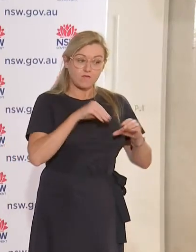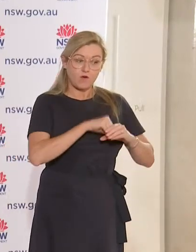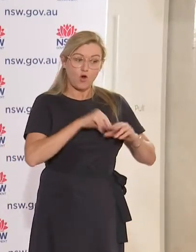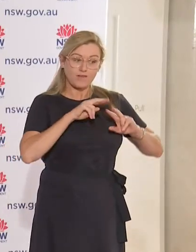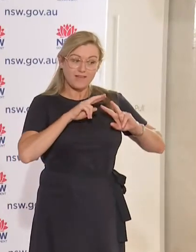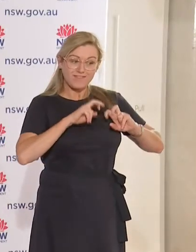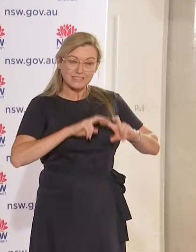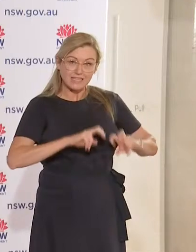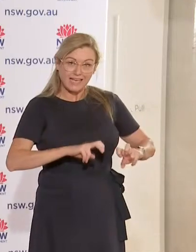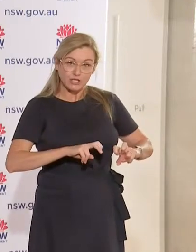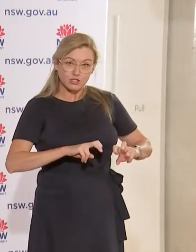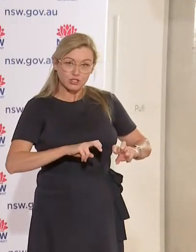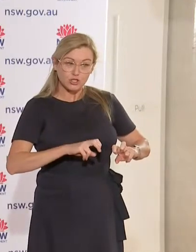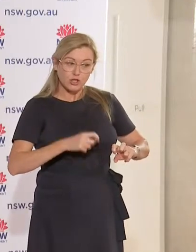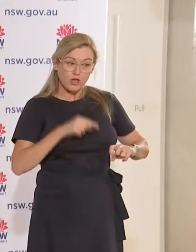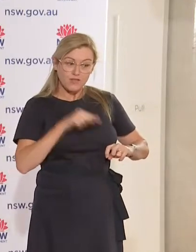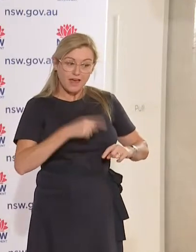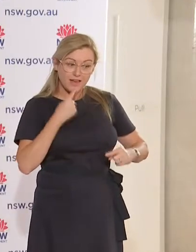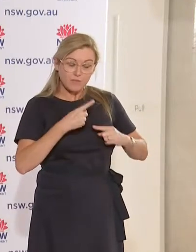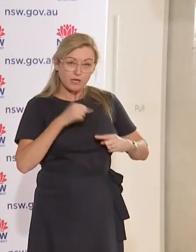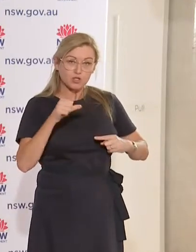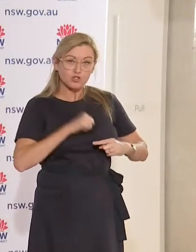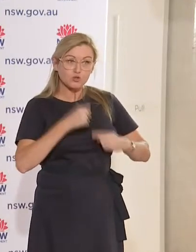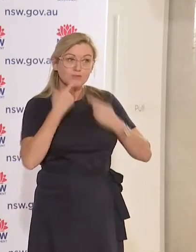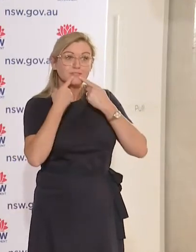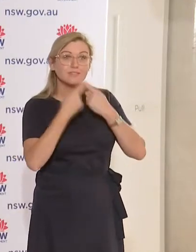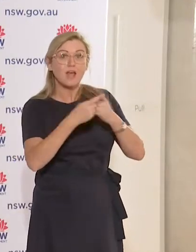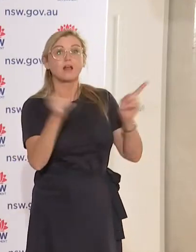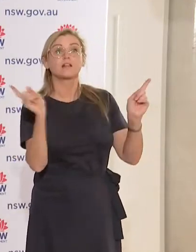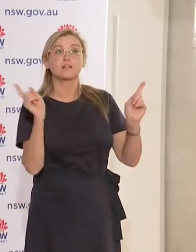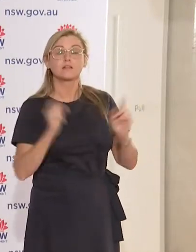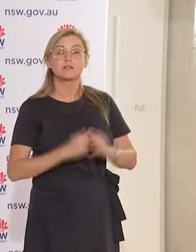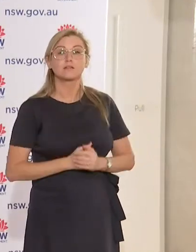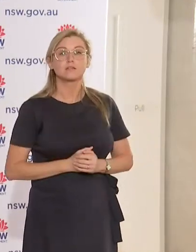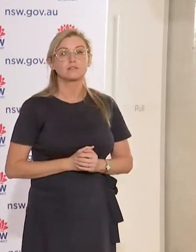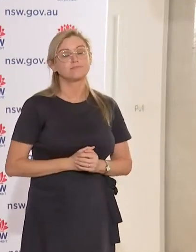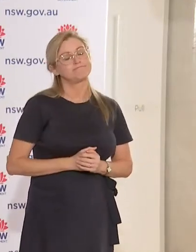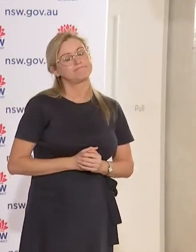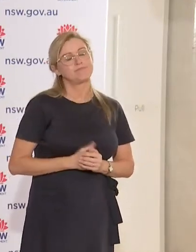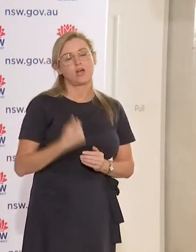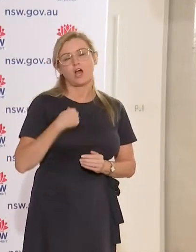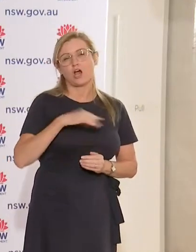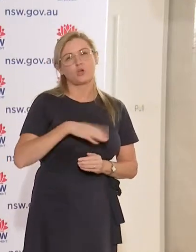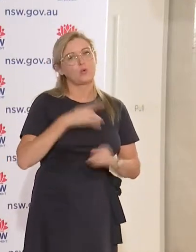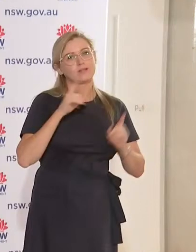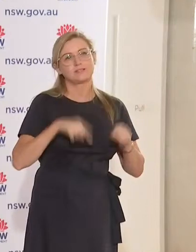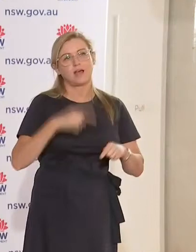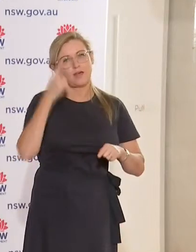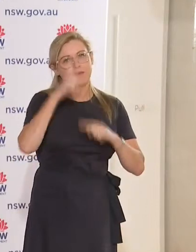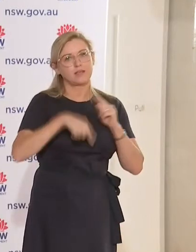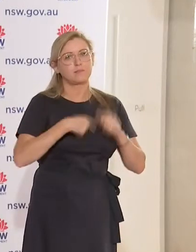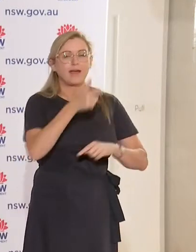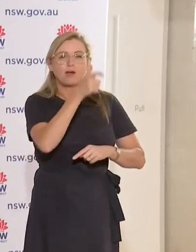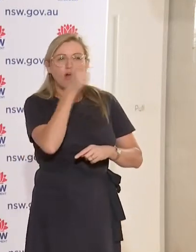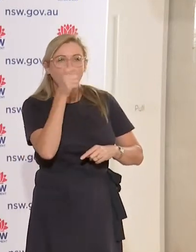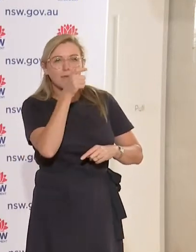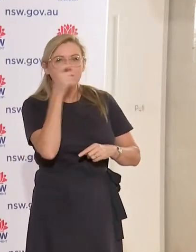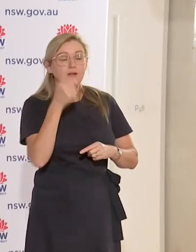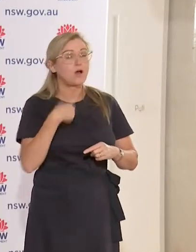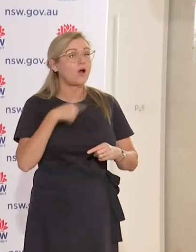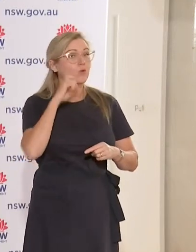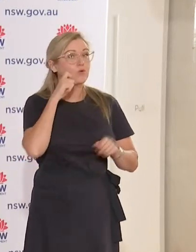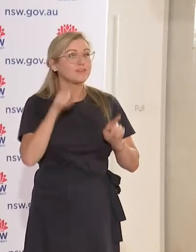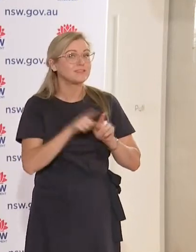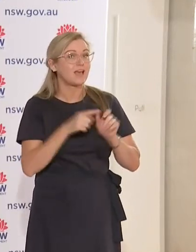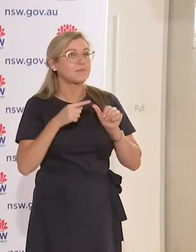that information should be made public? Oh, look, I'm not going to venture into hypotheticals, and I maintain the same response I provided